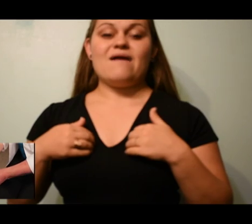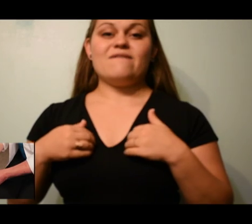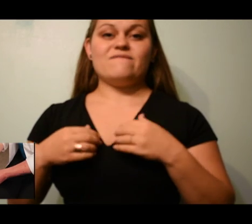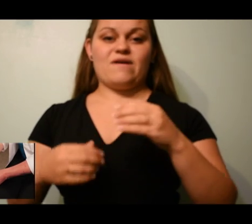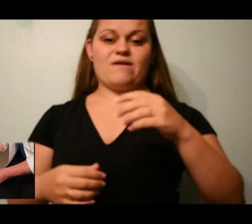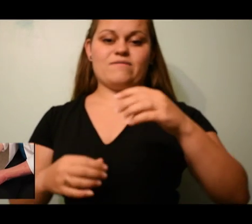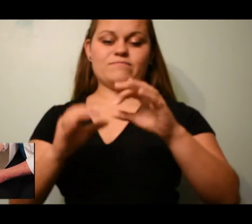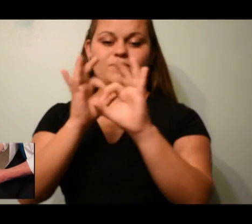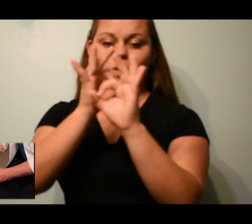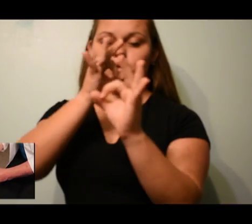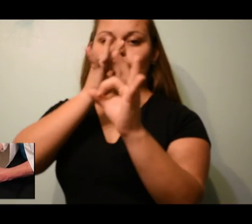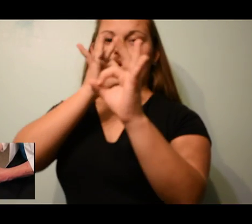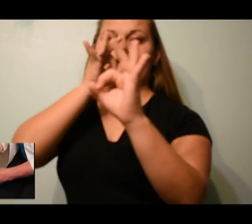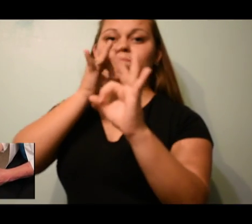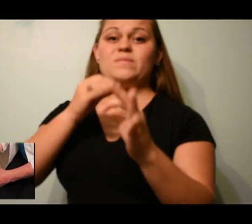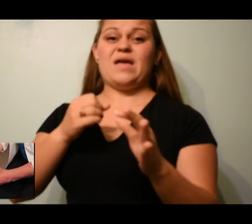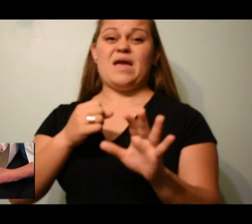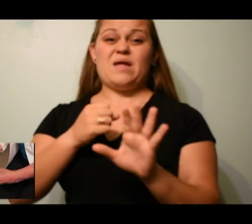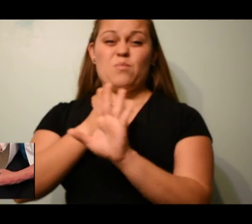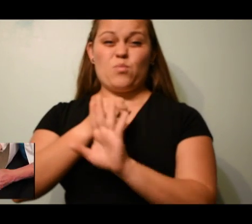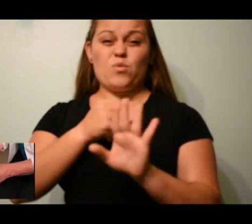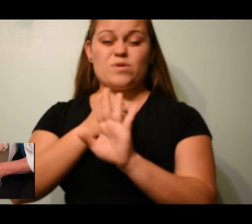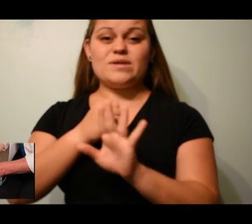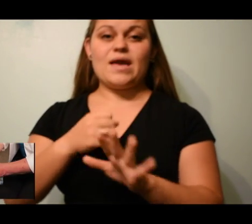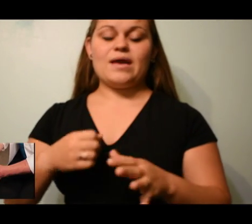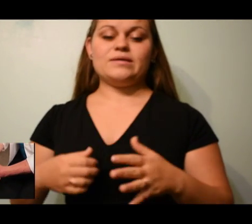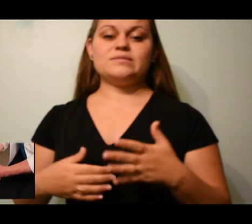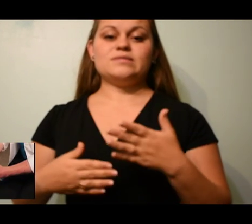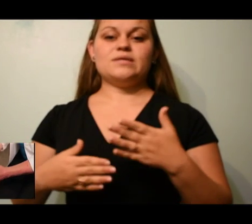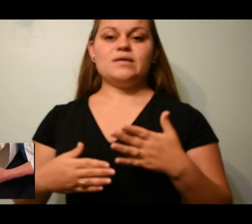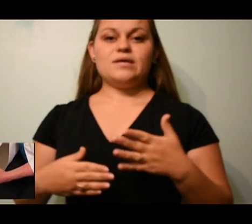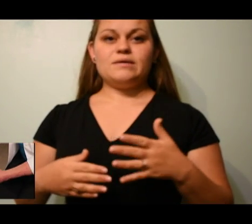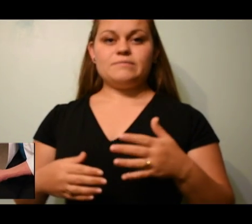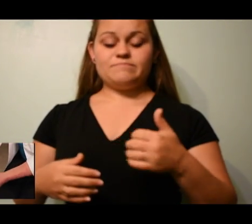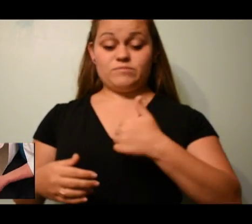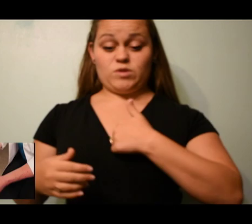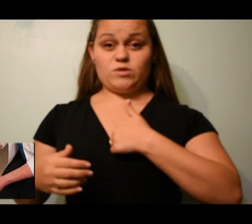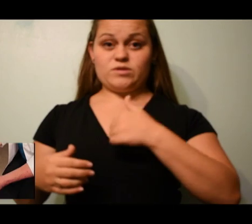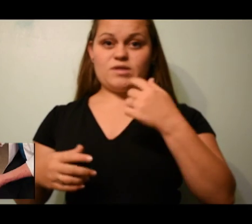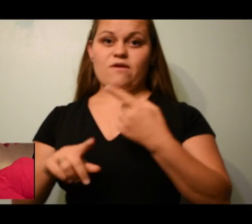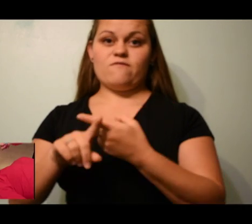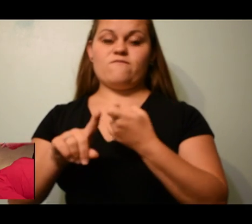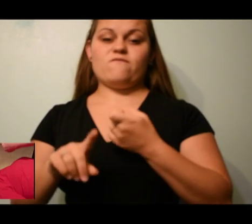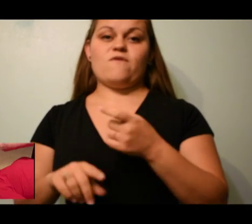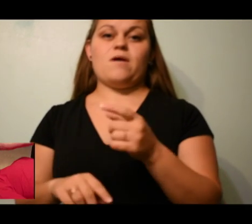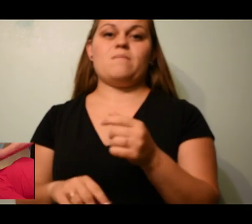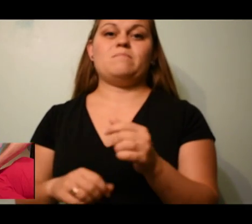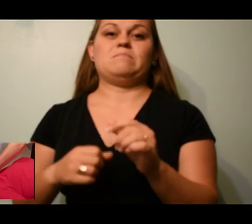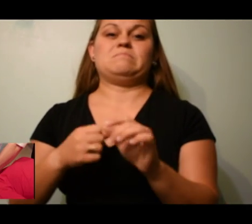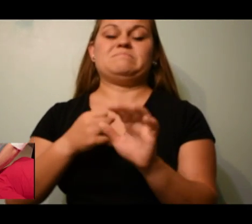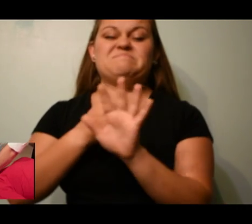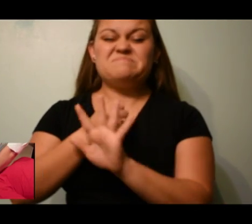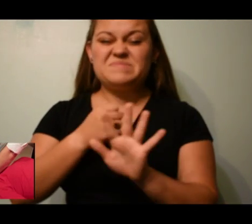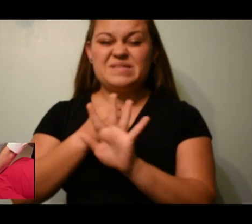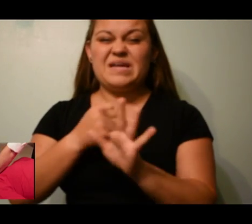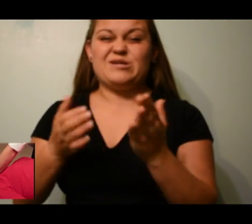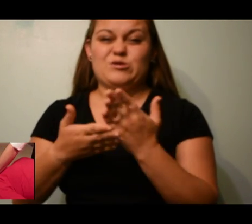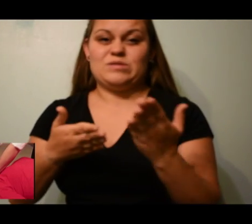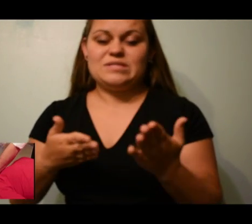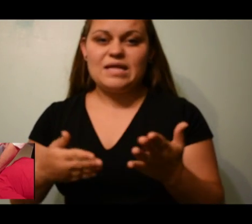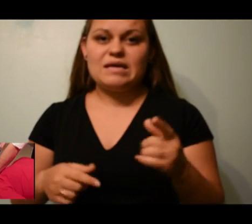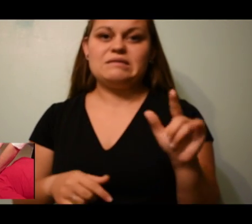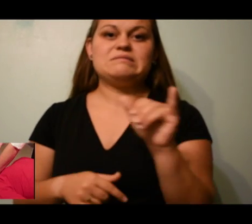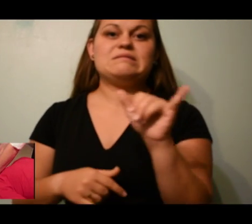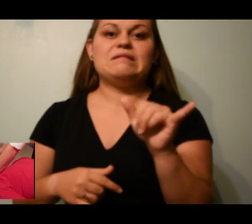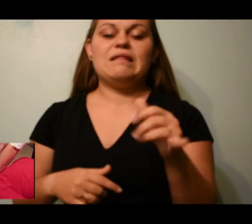vomit, secretions, infectious fluids, etc. Place the elastic bands around the victim's ears to